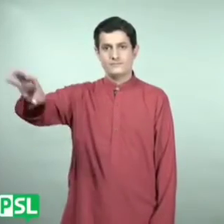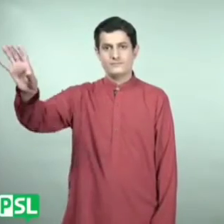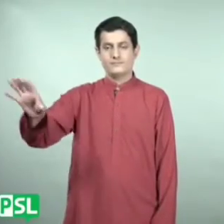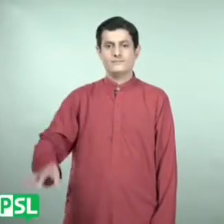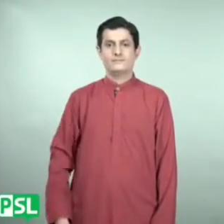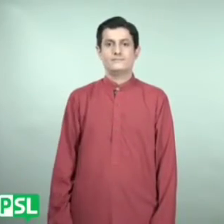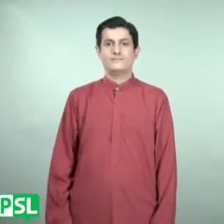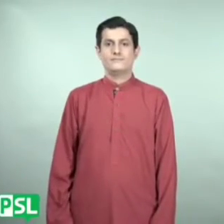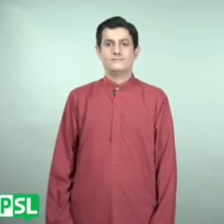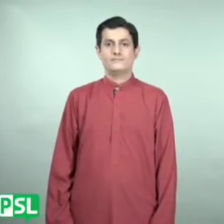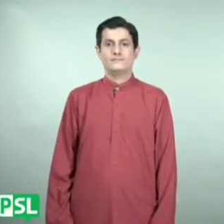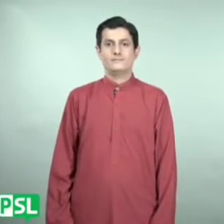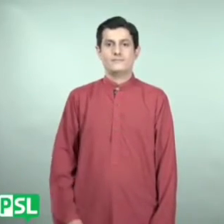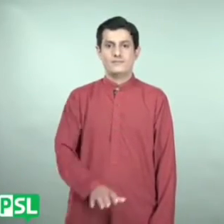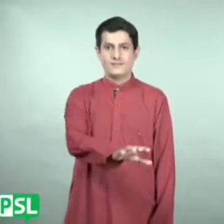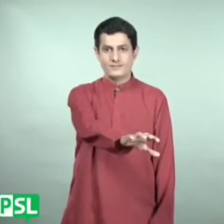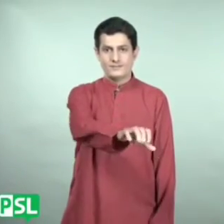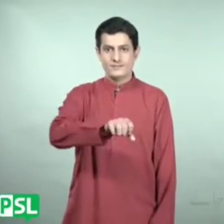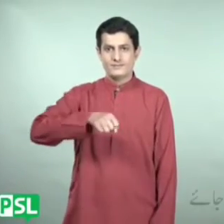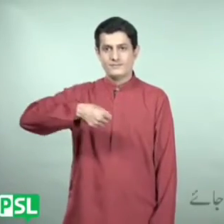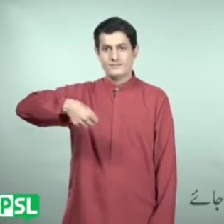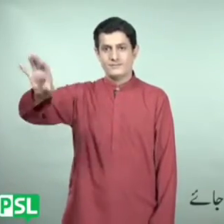take away, kharid ke saath le jai jaye,